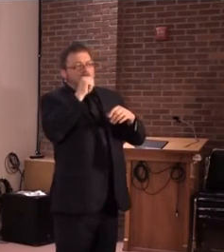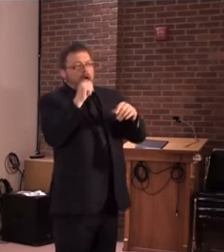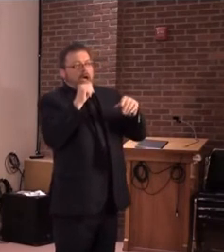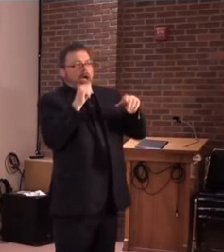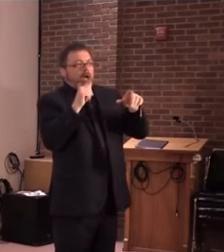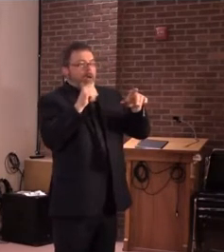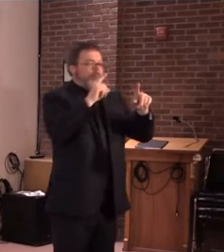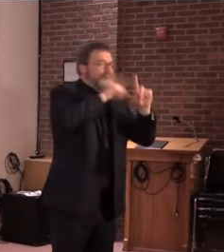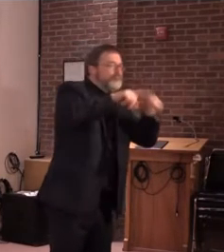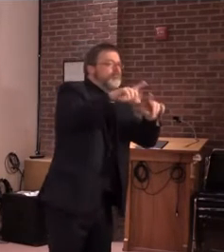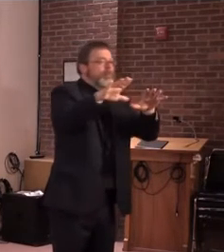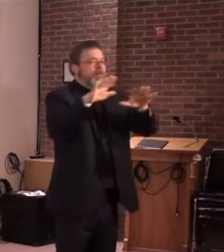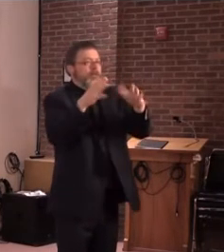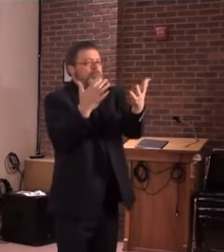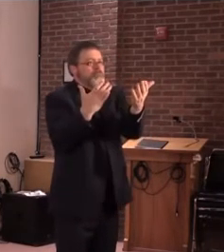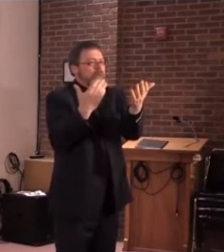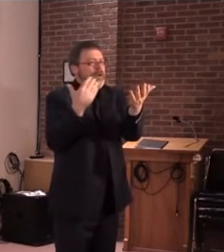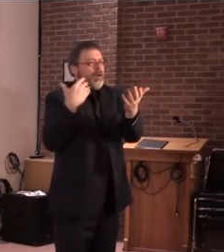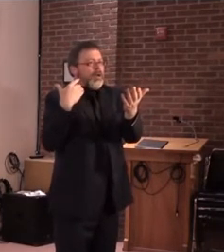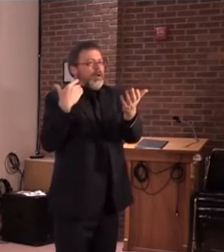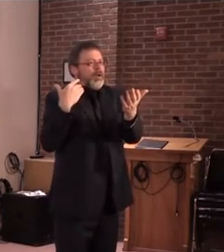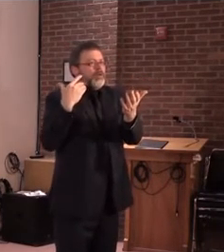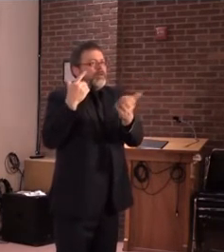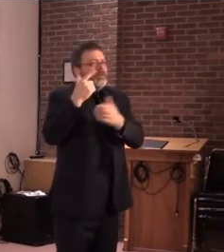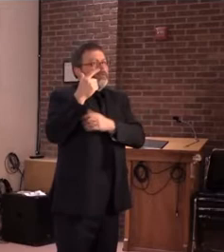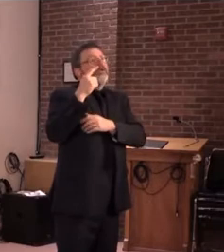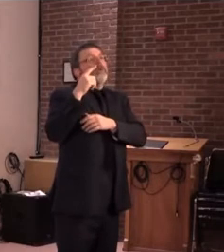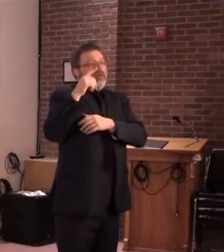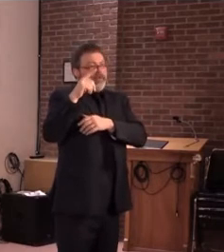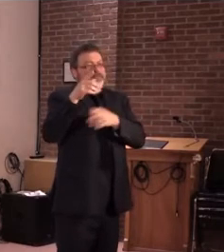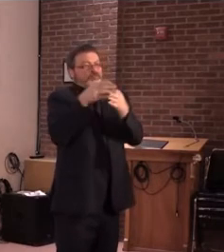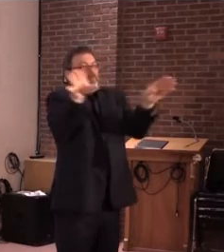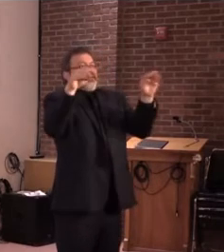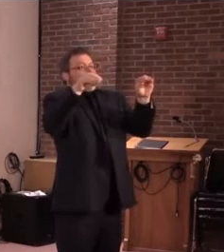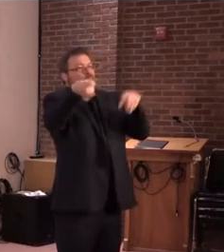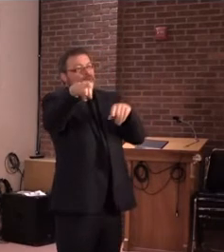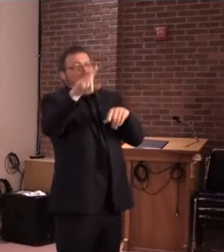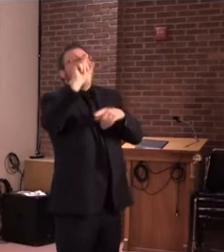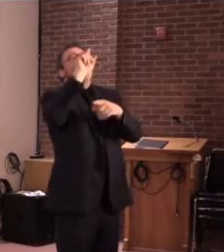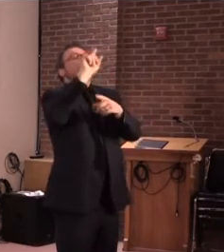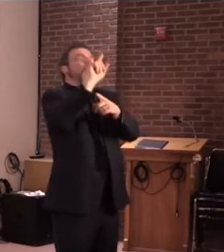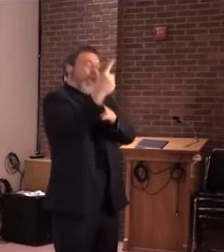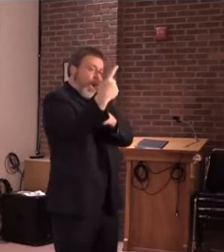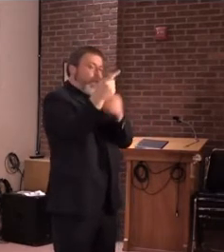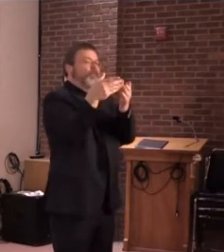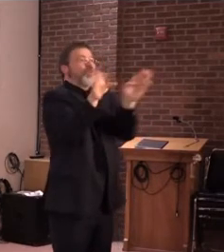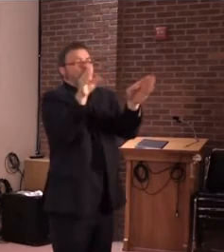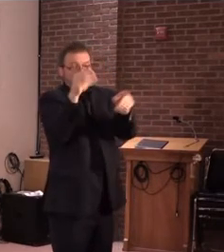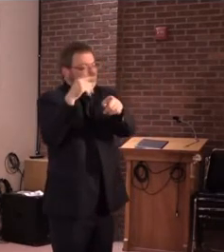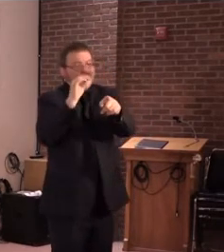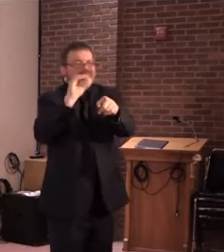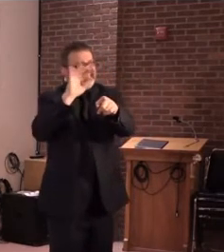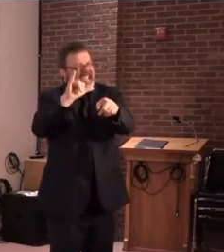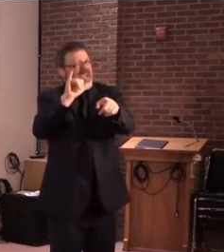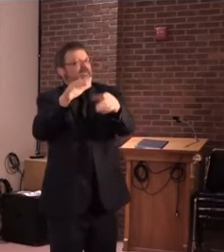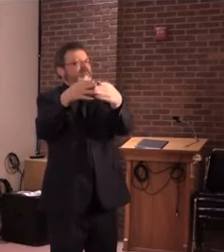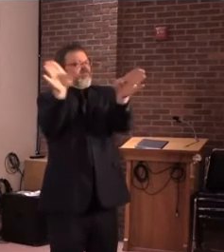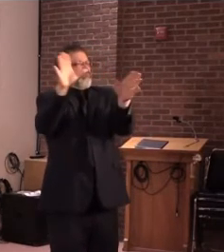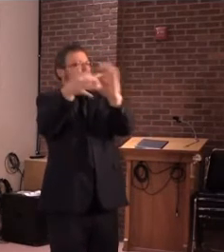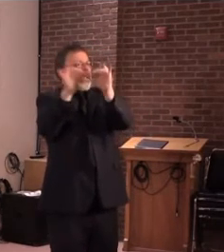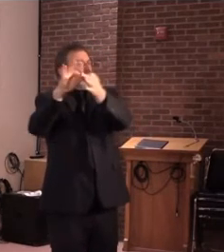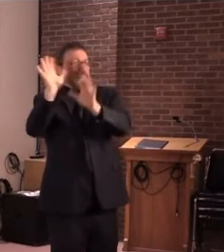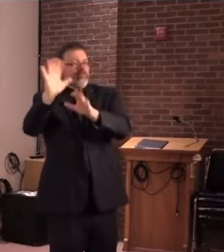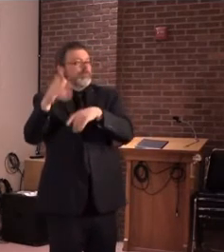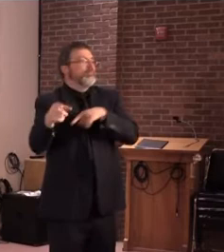underway, some products were needed, and we have established some relationships that weren't there before between